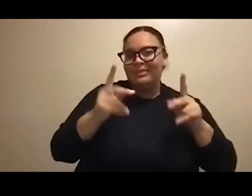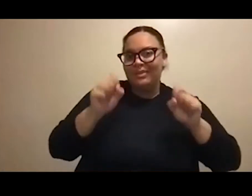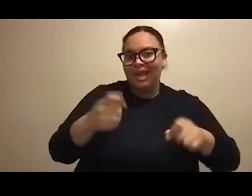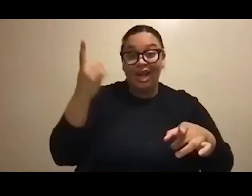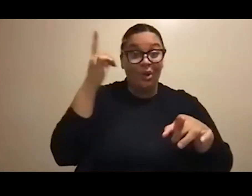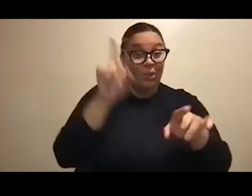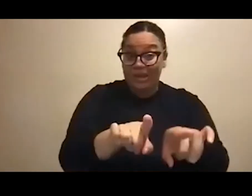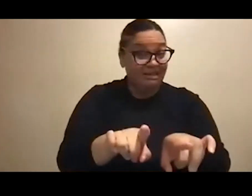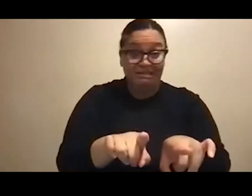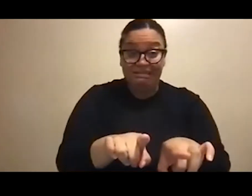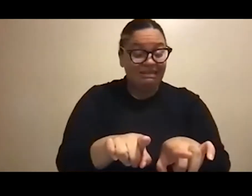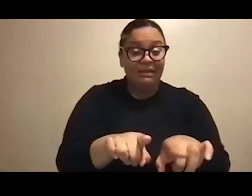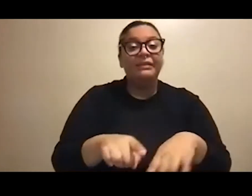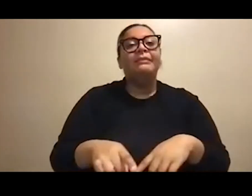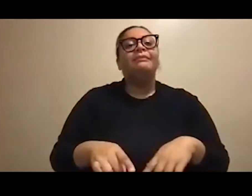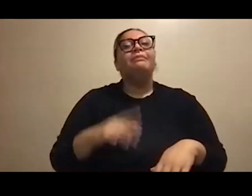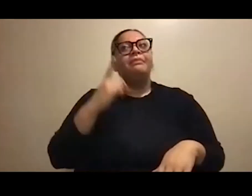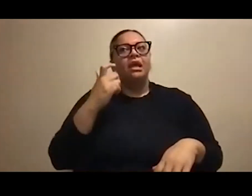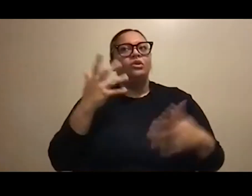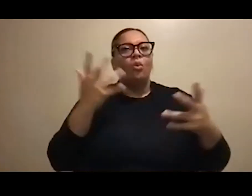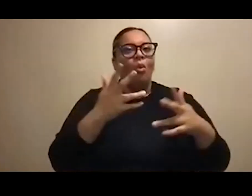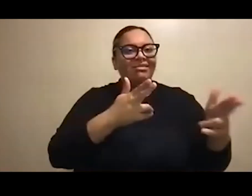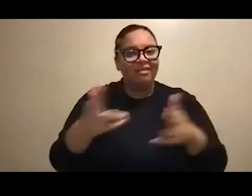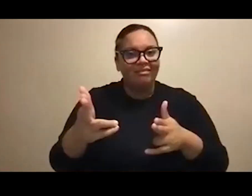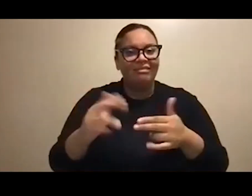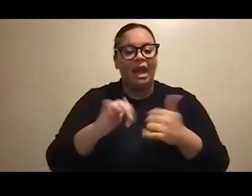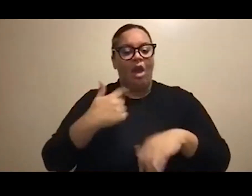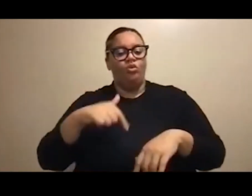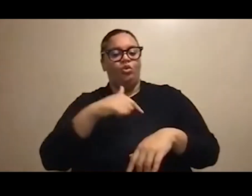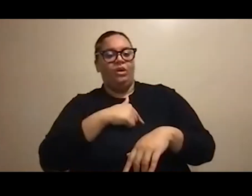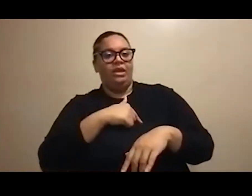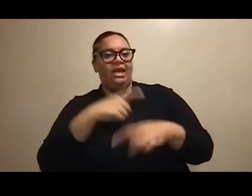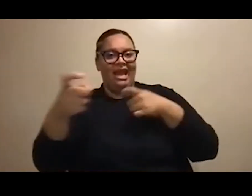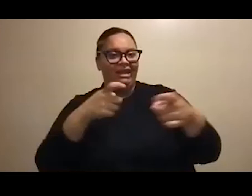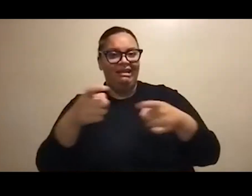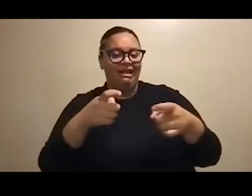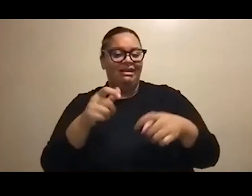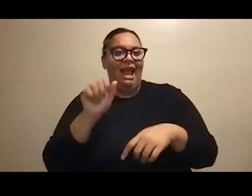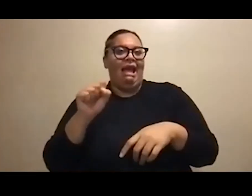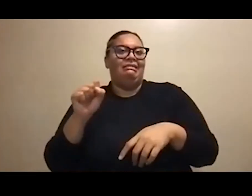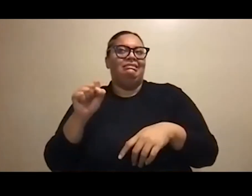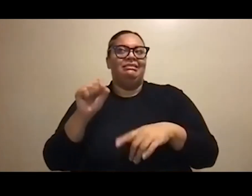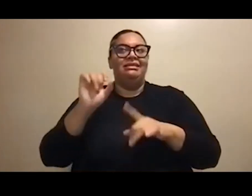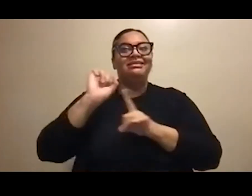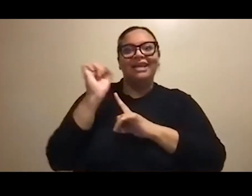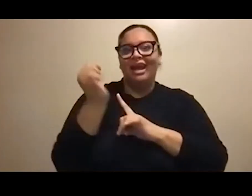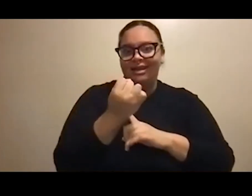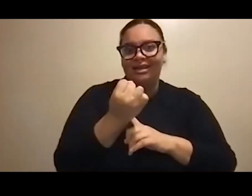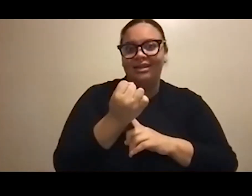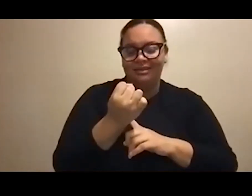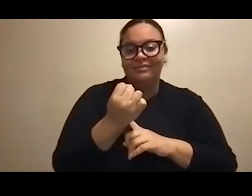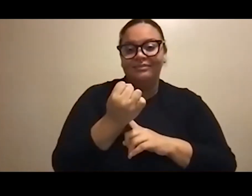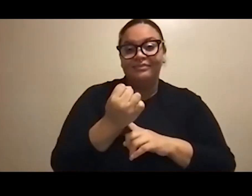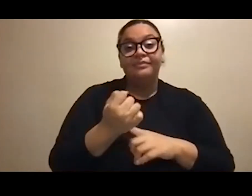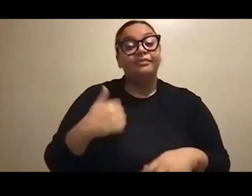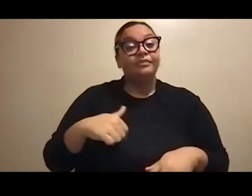are and how we should deal with them as a society. Another stark example, we've just watched the